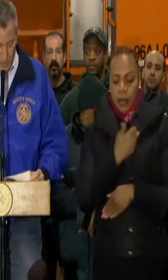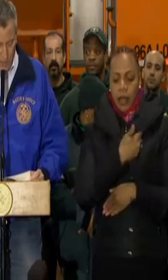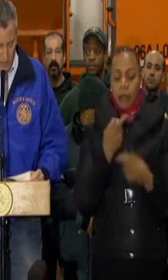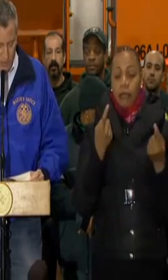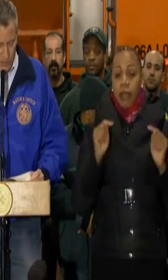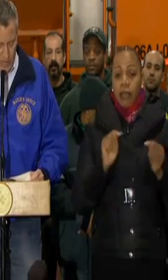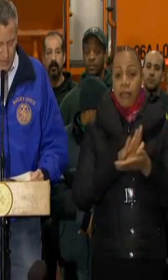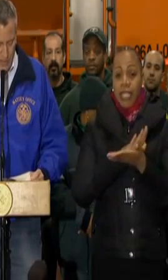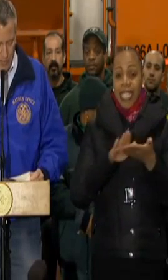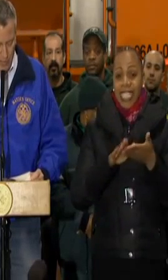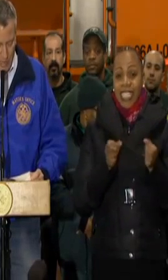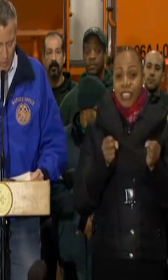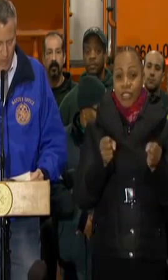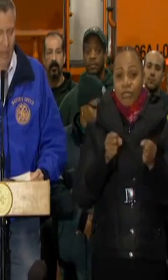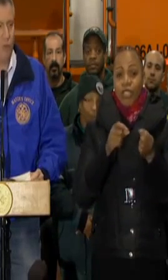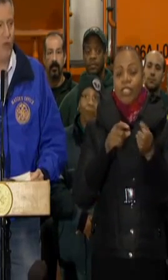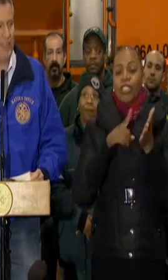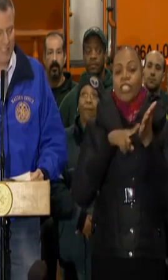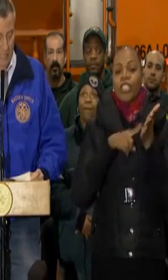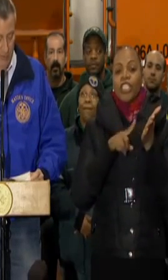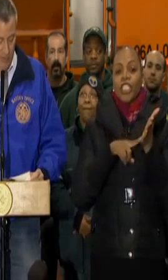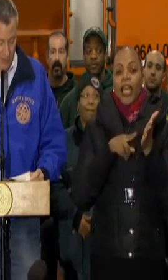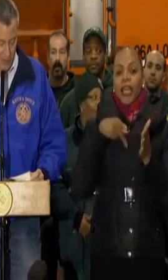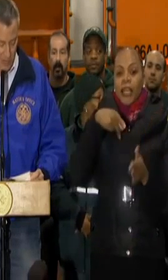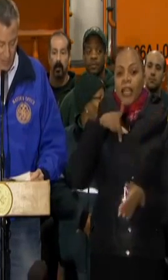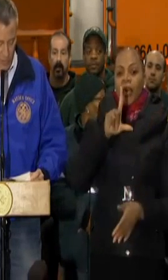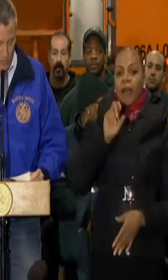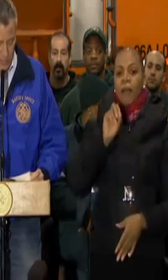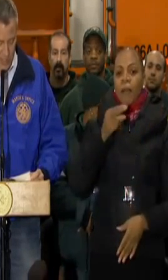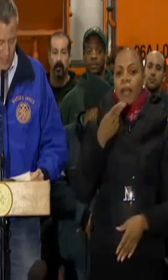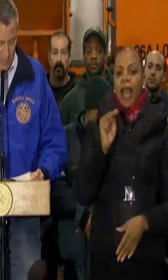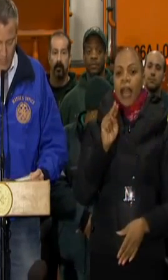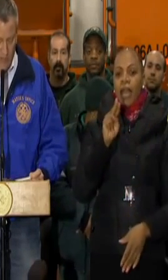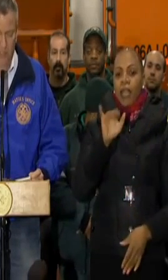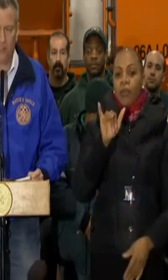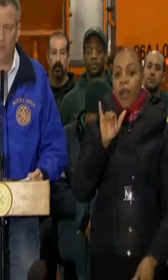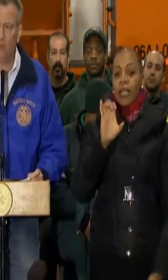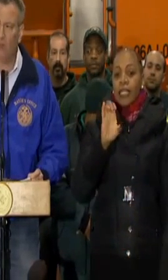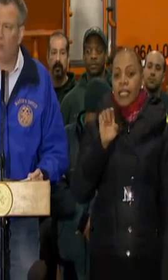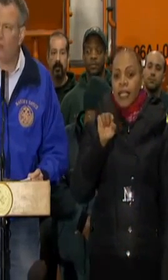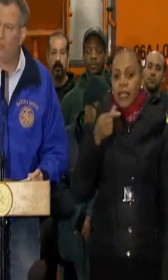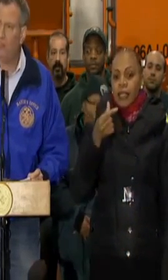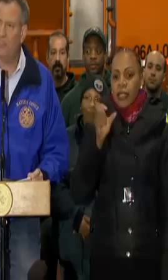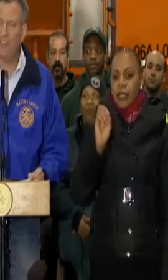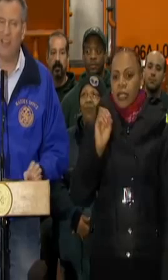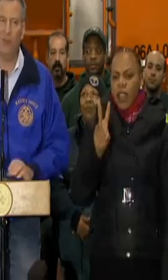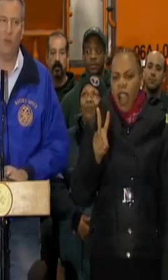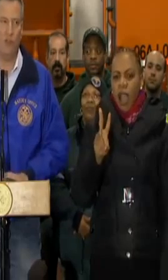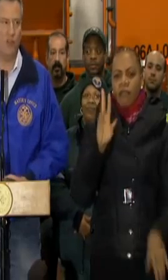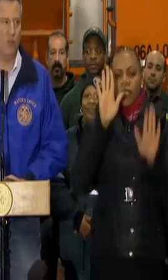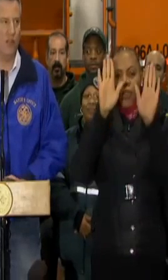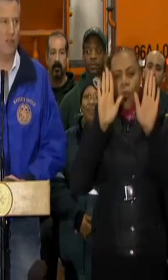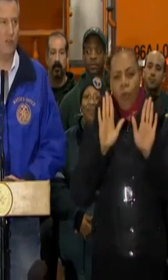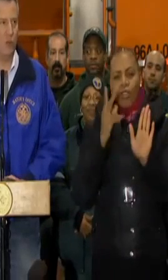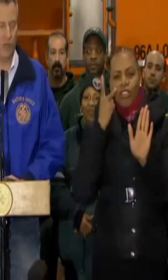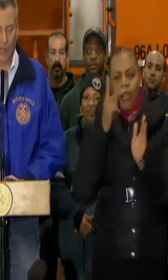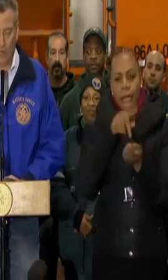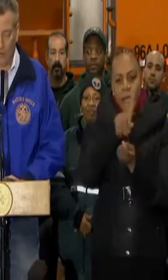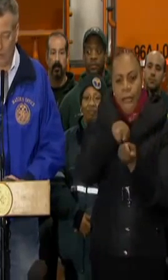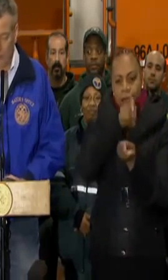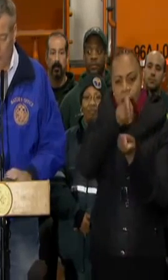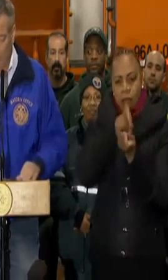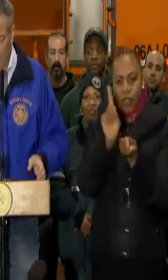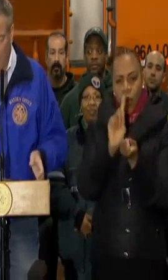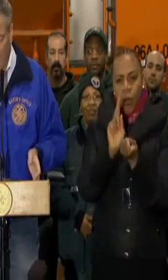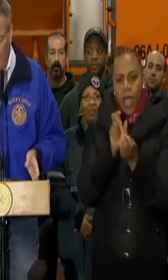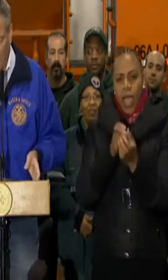streets, you can check the Plow NYC function at nyc.gov. It's extraordinary. You get to see exactly where the snow plows are working in